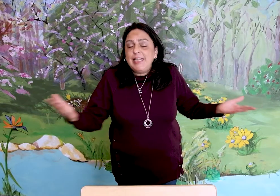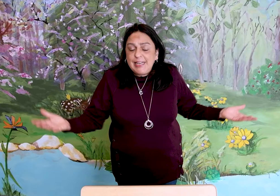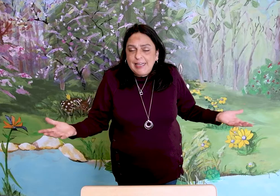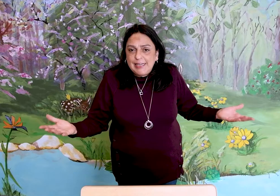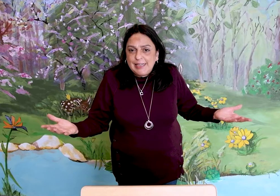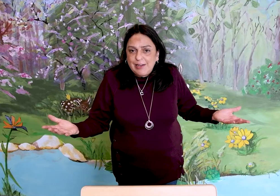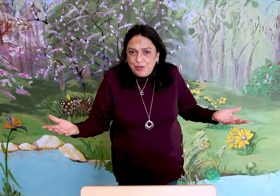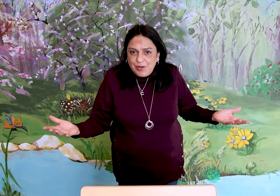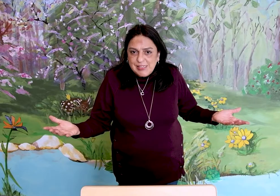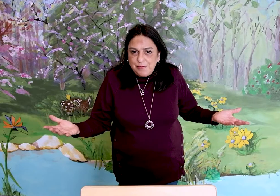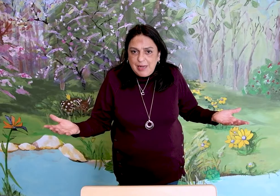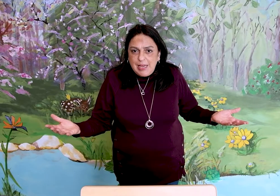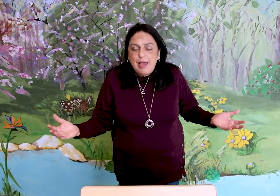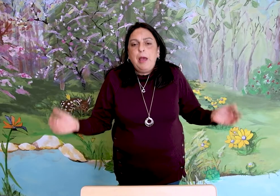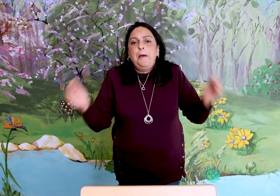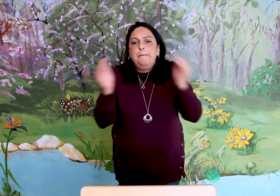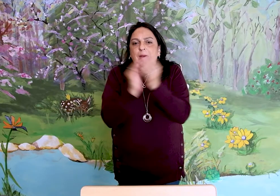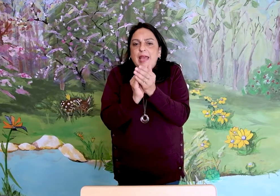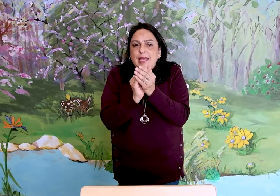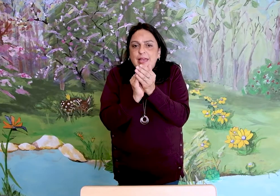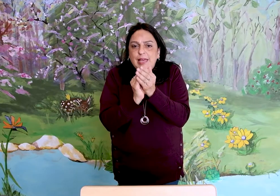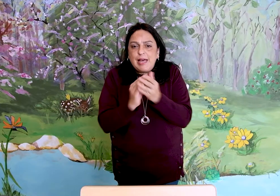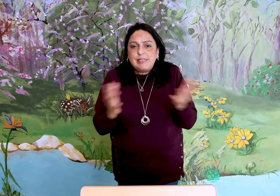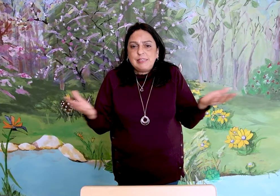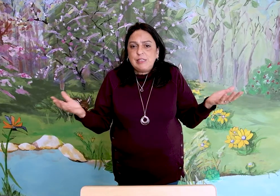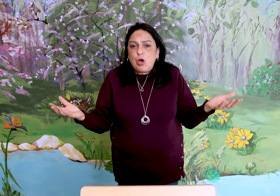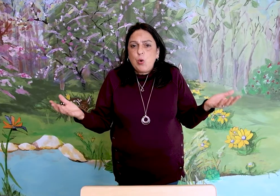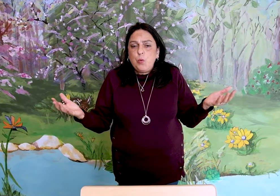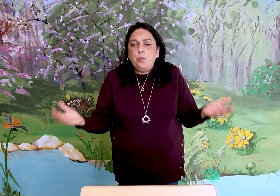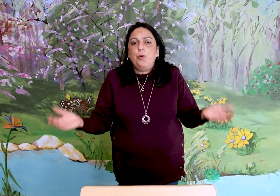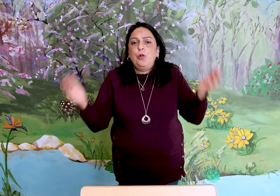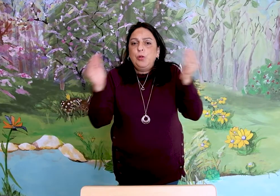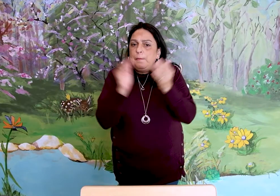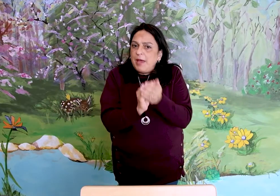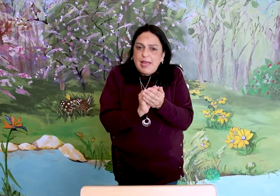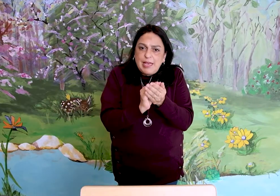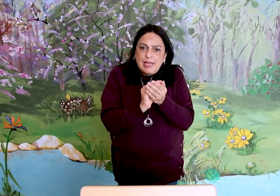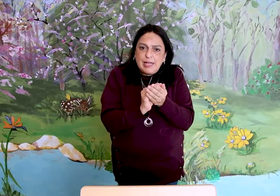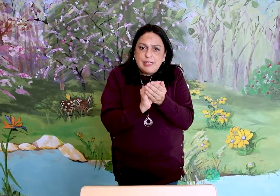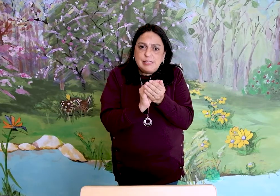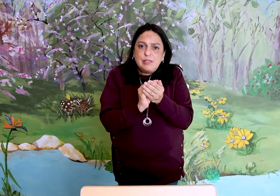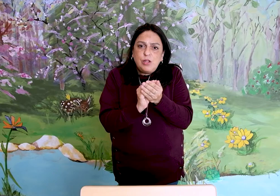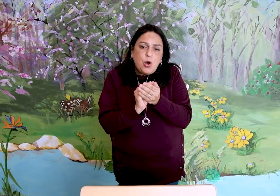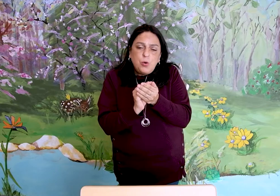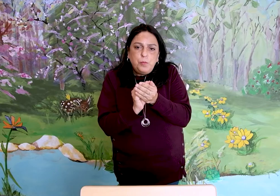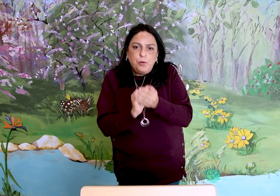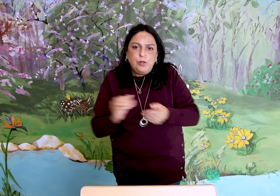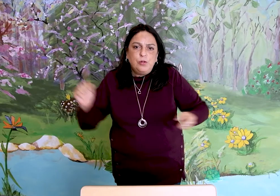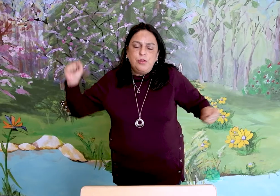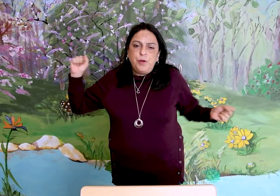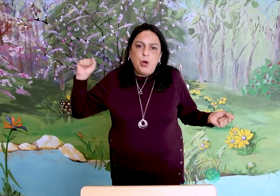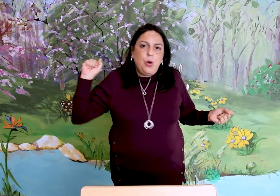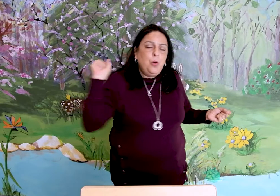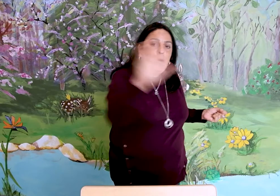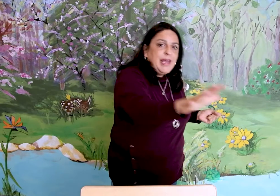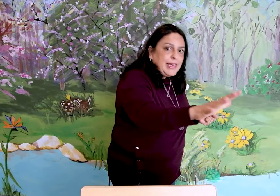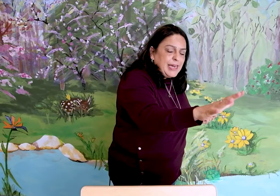again. You guys are ready? Make a snowball, make a snowball, throw it